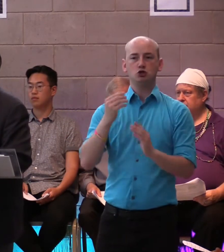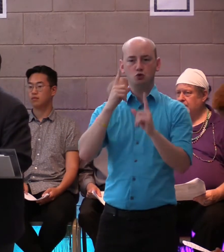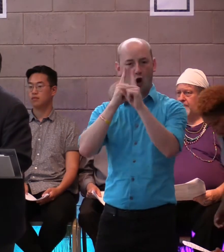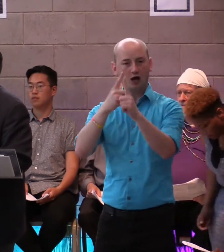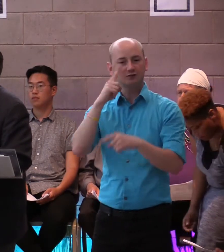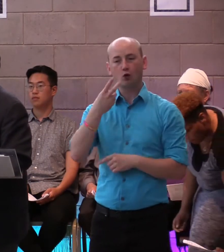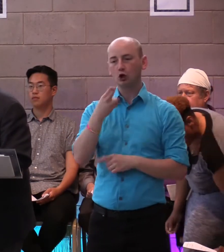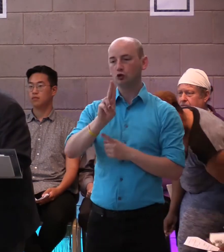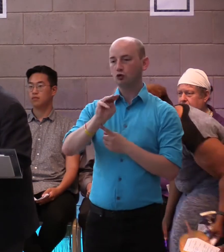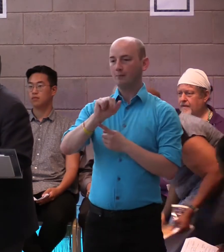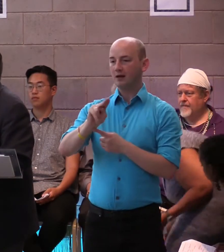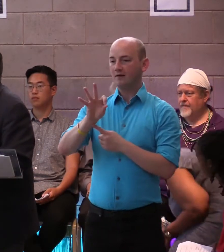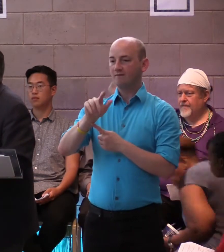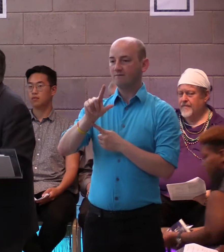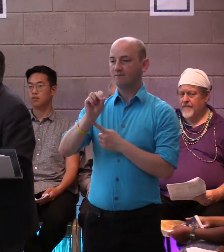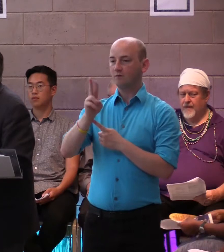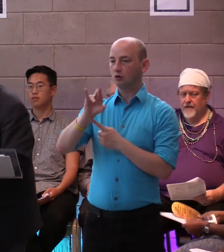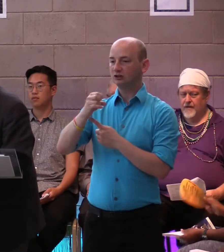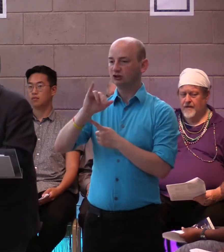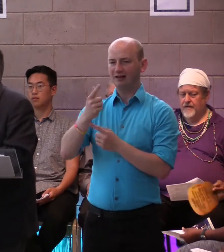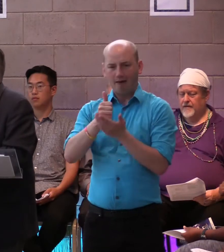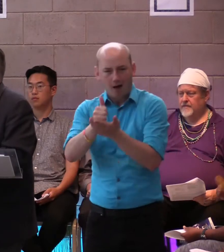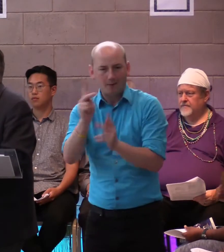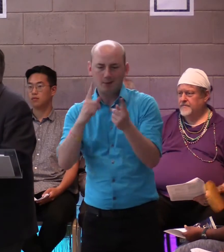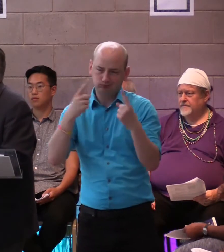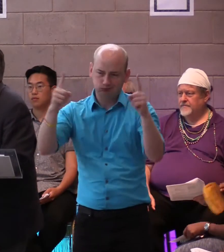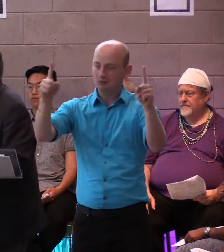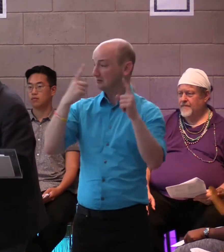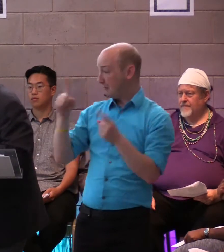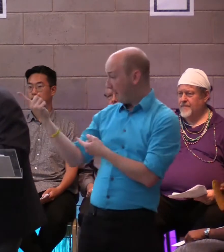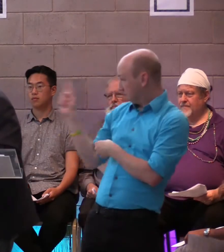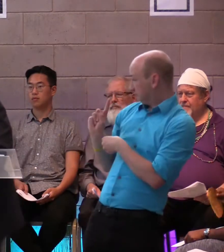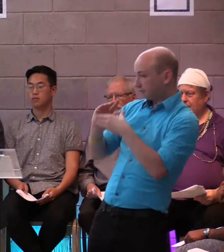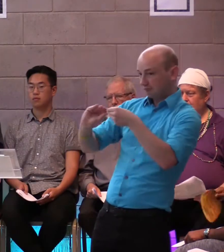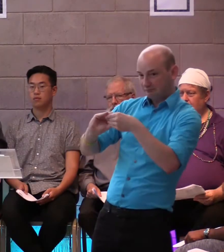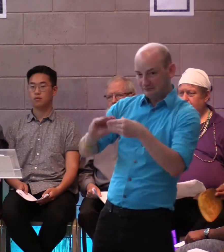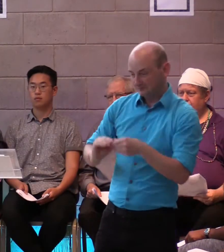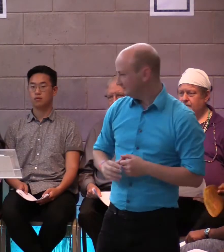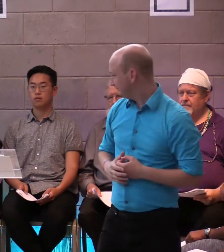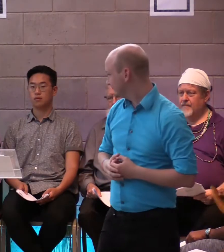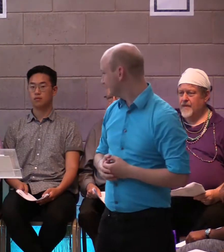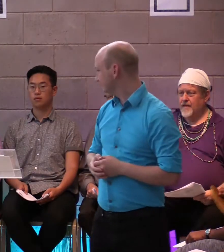just announced today. Could you bring the amazing news for our community? Yes.